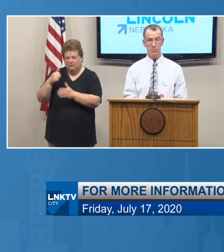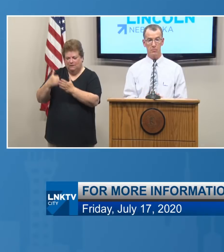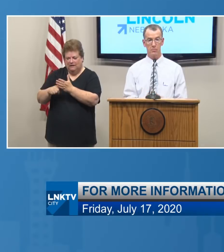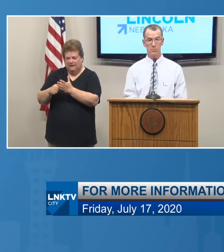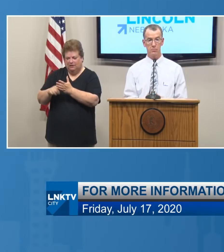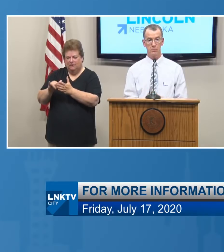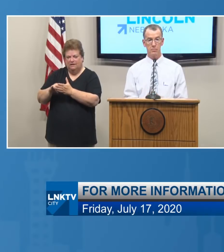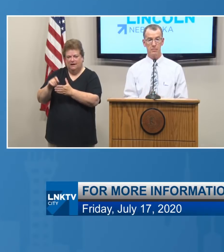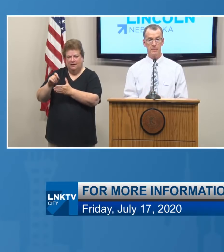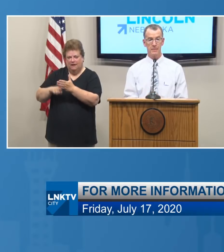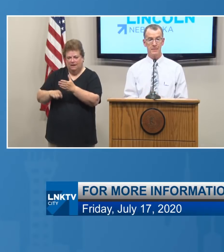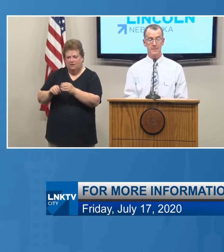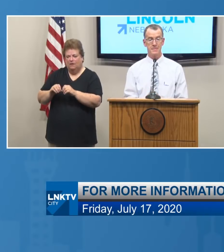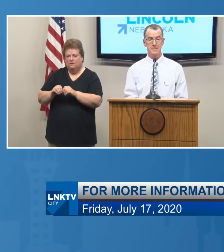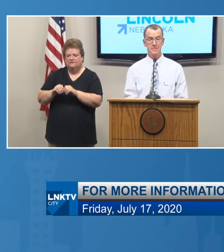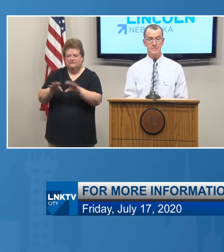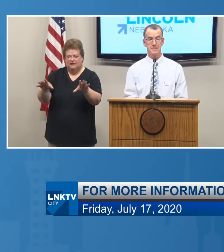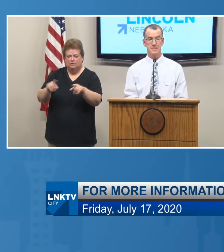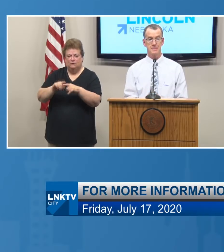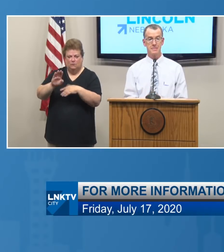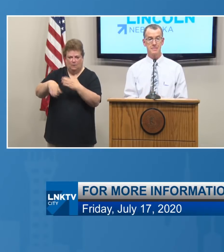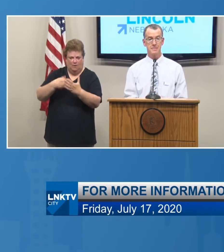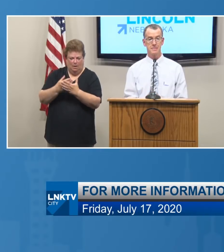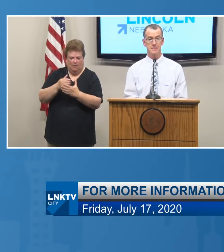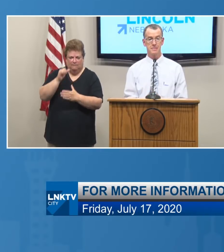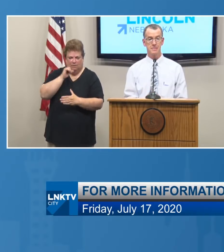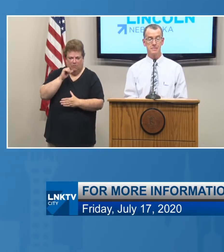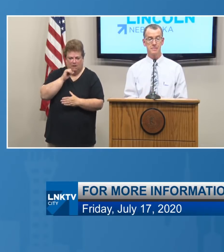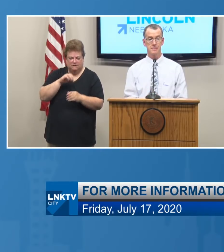hand delivered to all of the bars